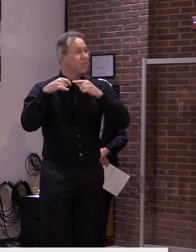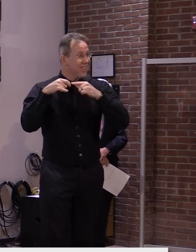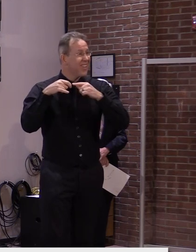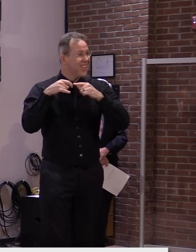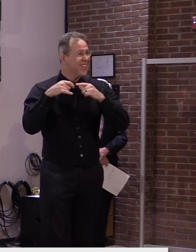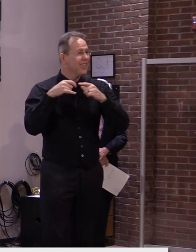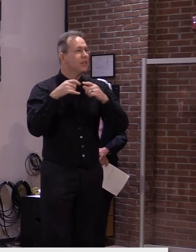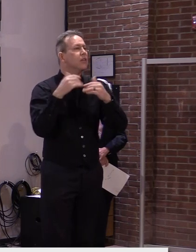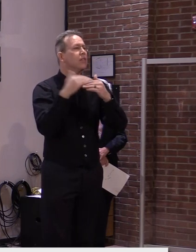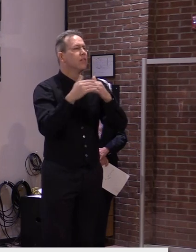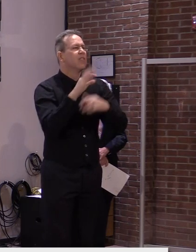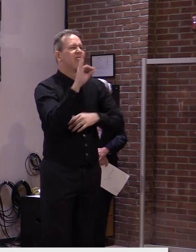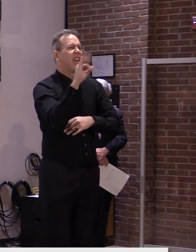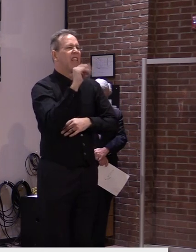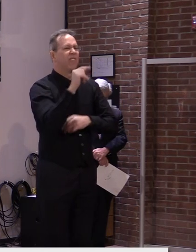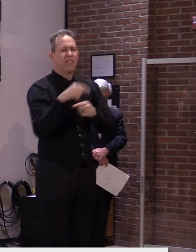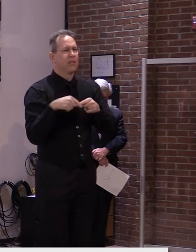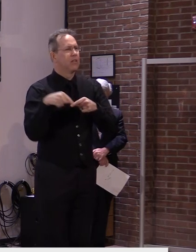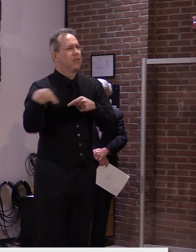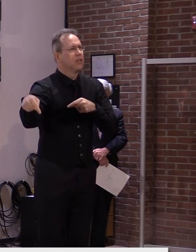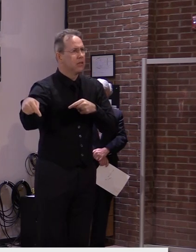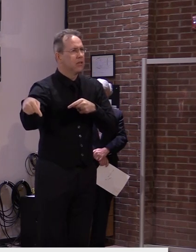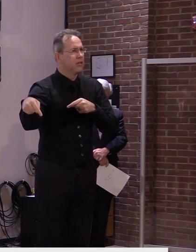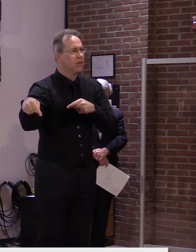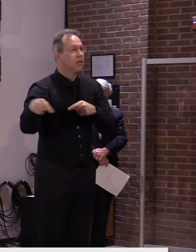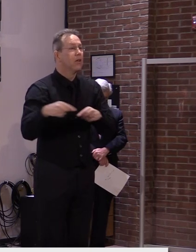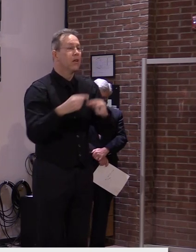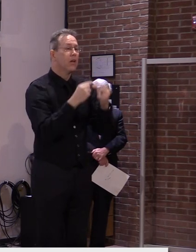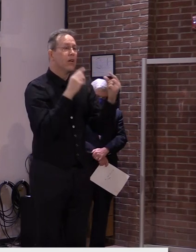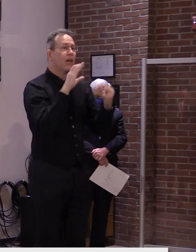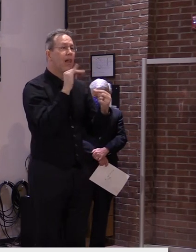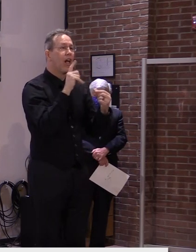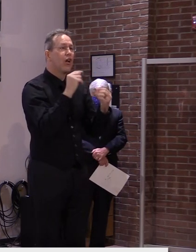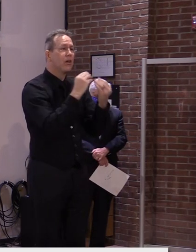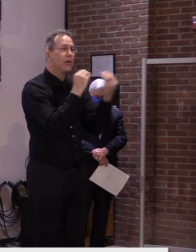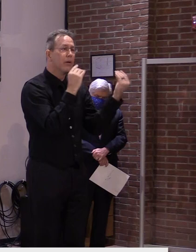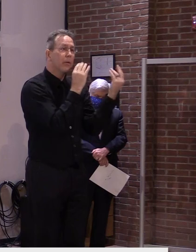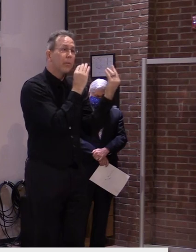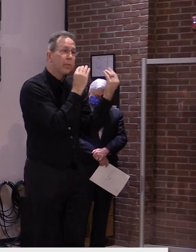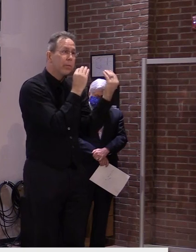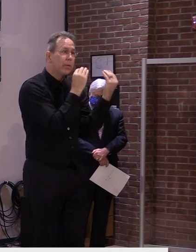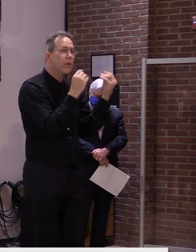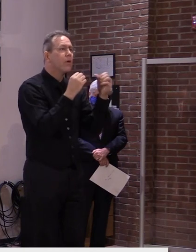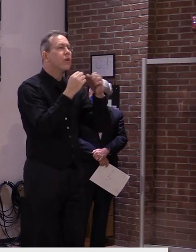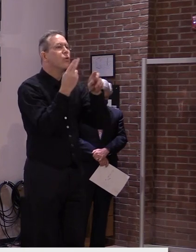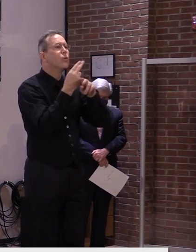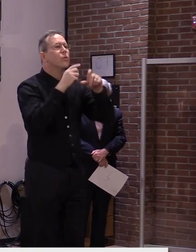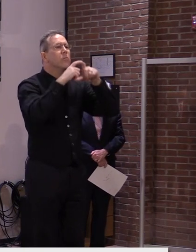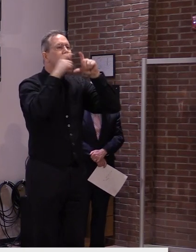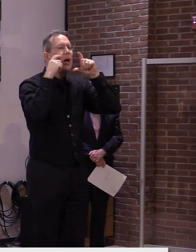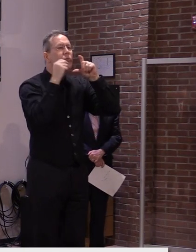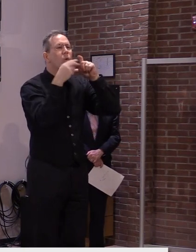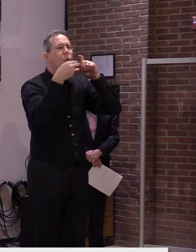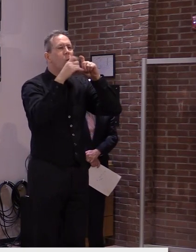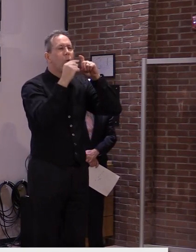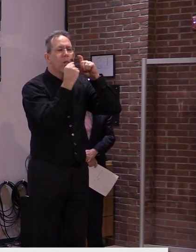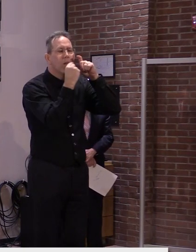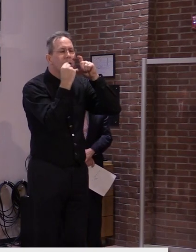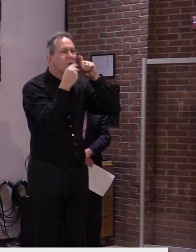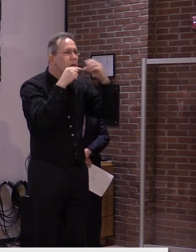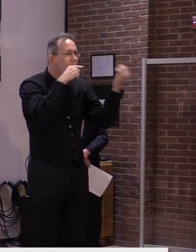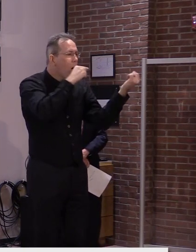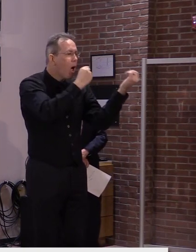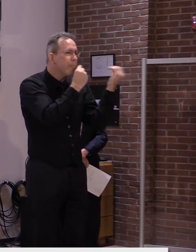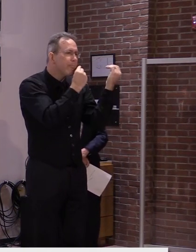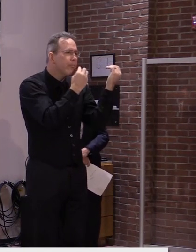and brass, instrumentalists will use masks that have a small slit for the mouthpiece to enter. And when they're not playing, a non-slitted mask will be worn over the slitted